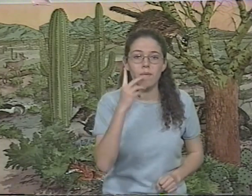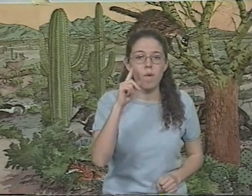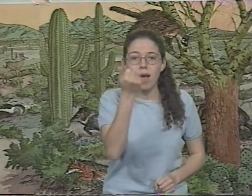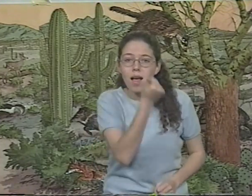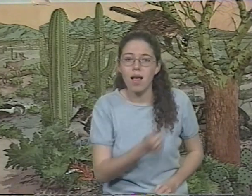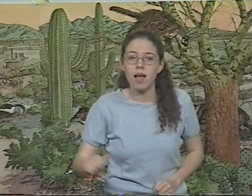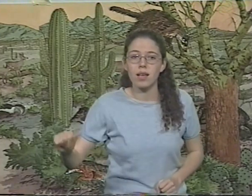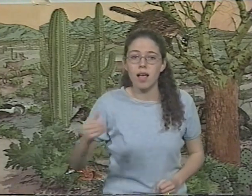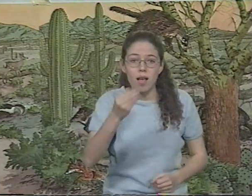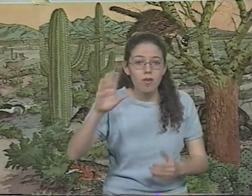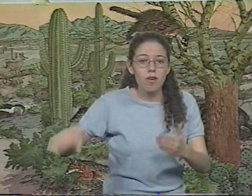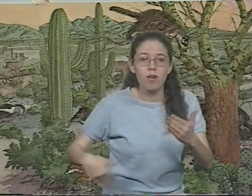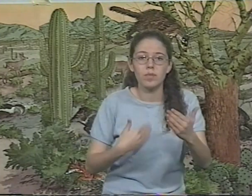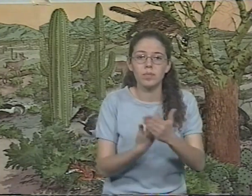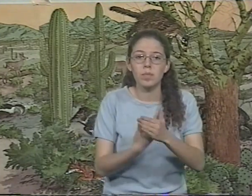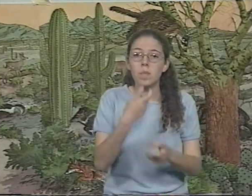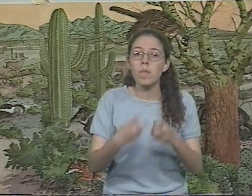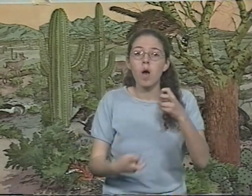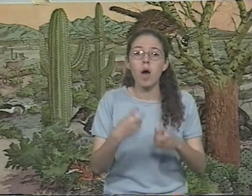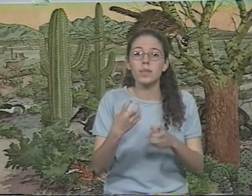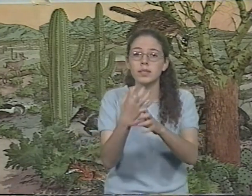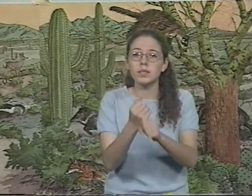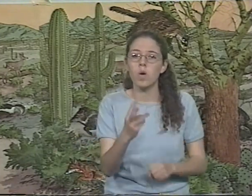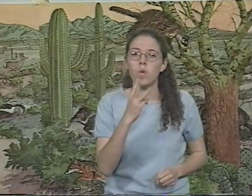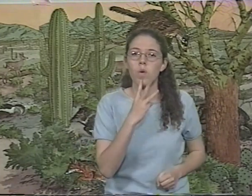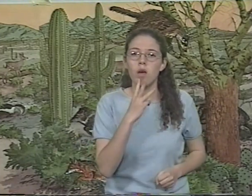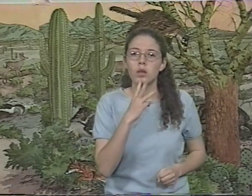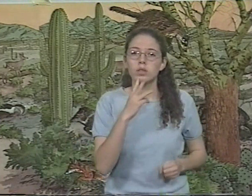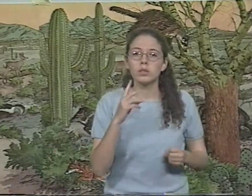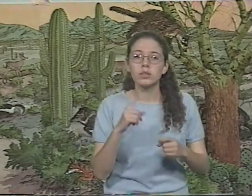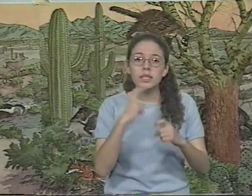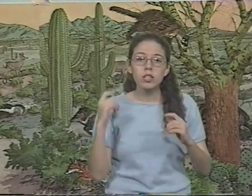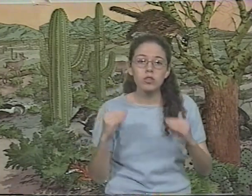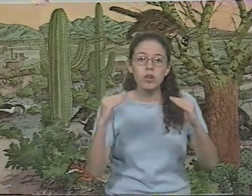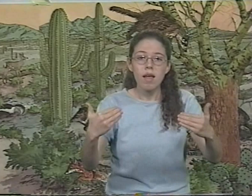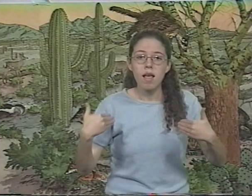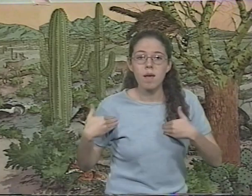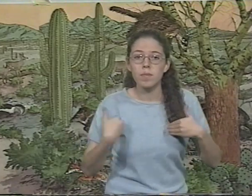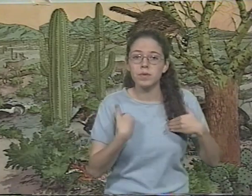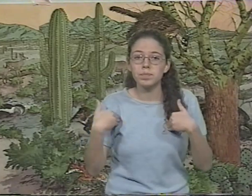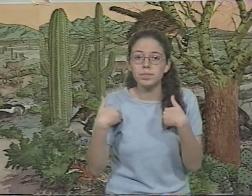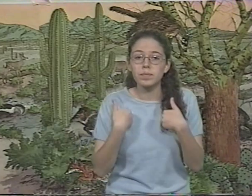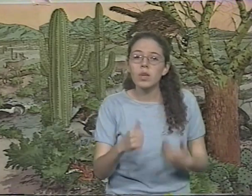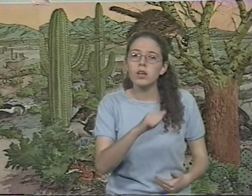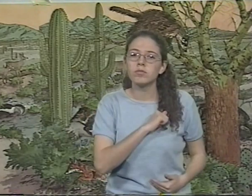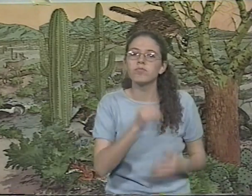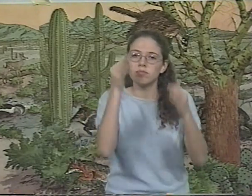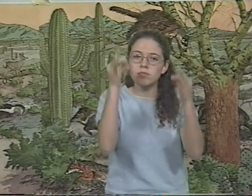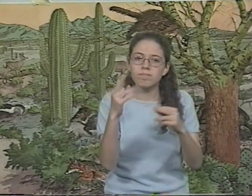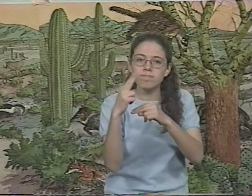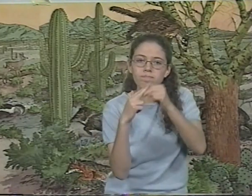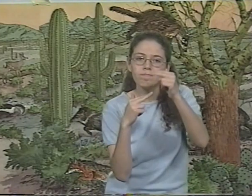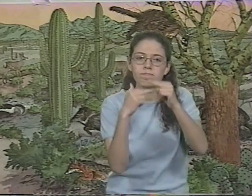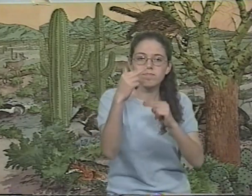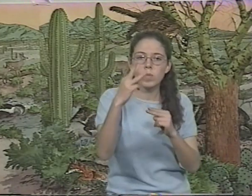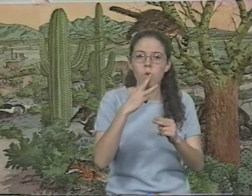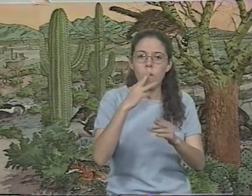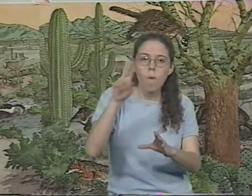any and all. Getting it to those who needed it was something else. The something else Alejandro decided was a desert water hole.